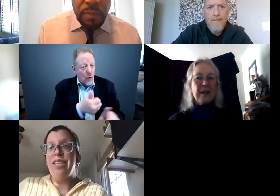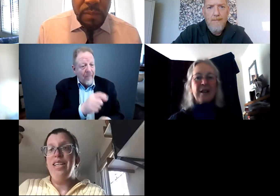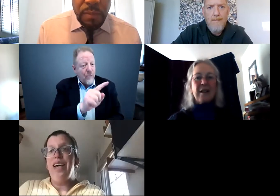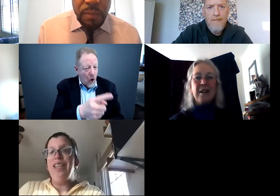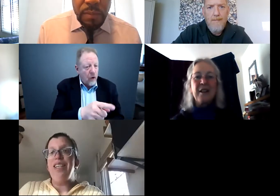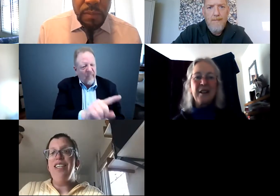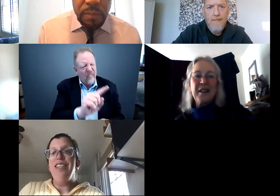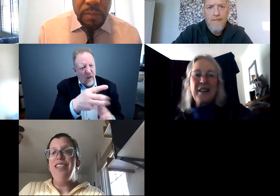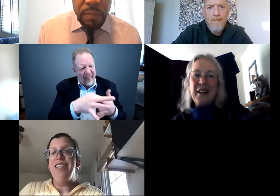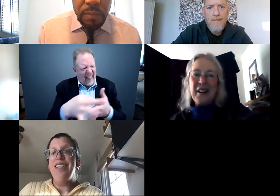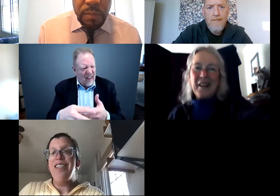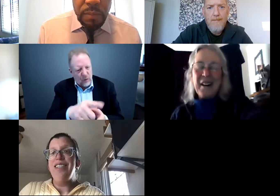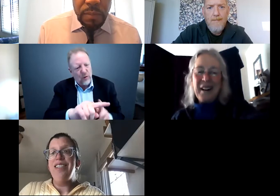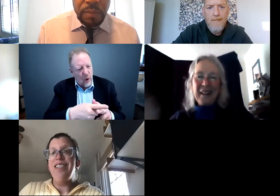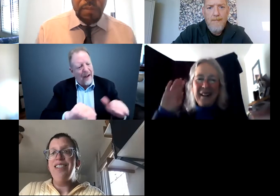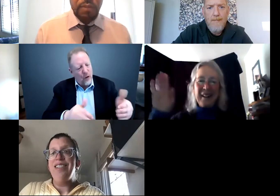Hi there.